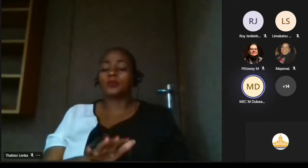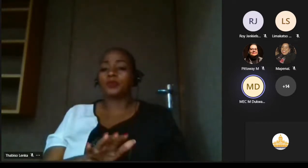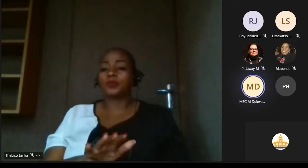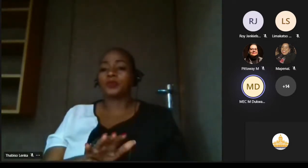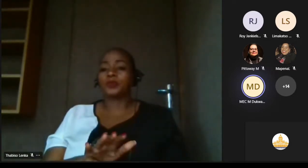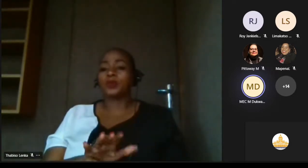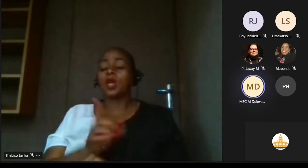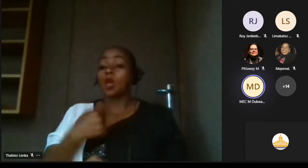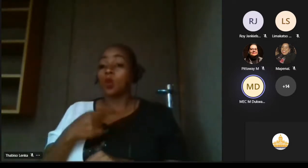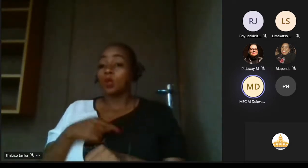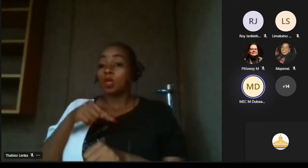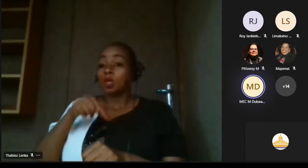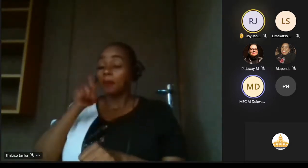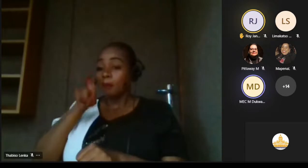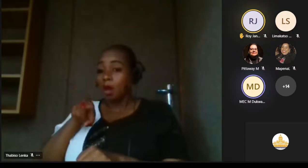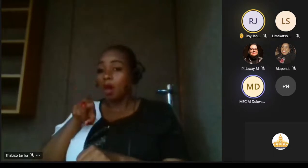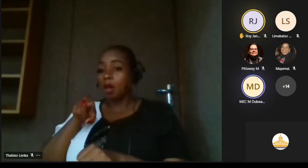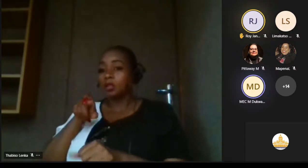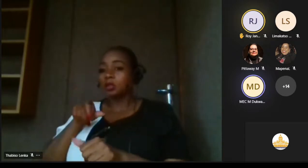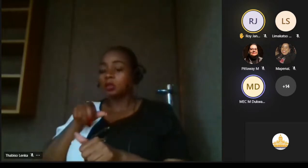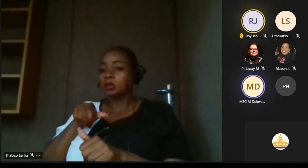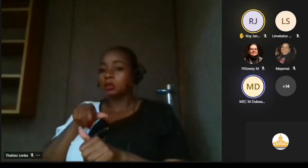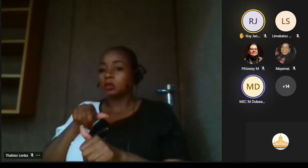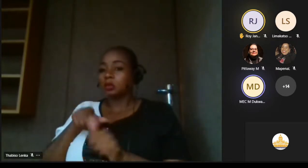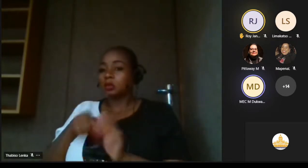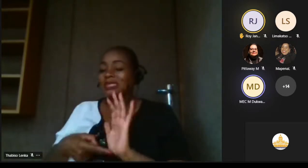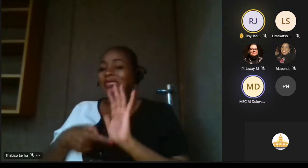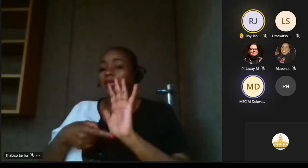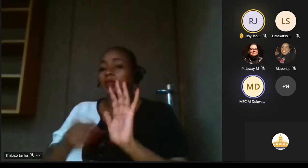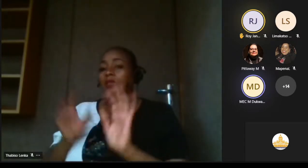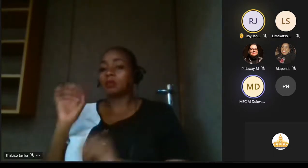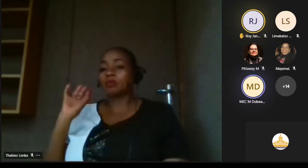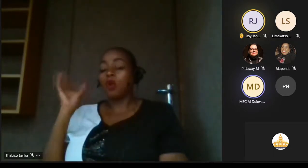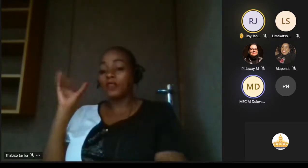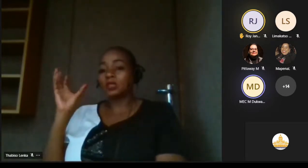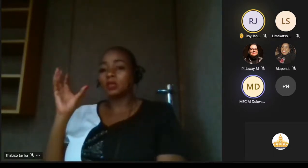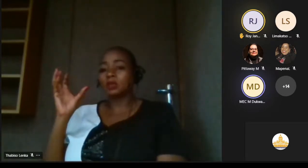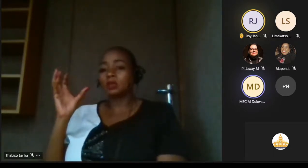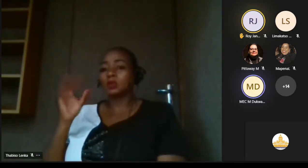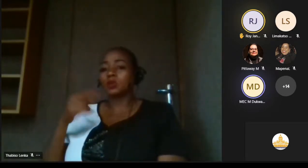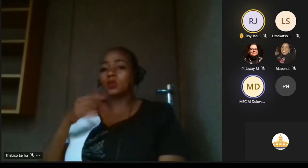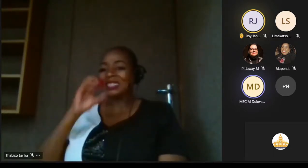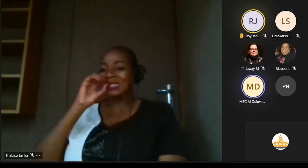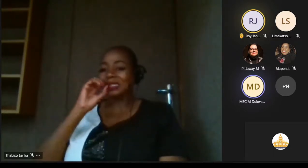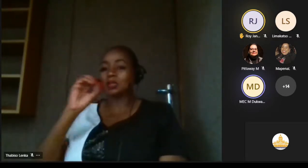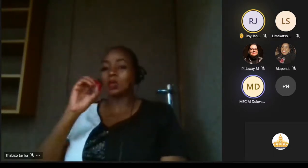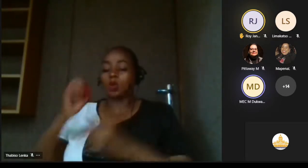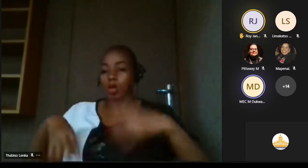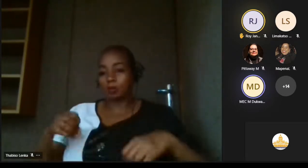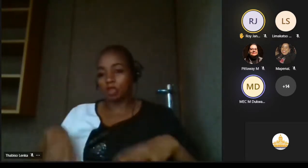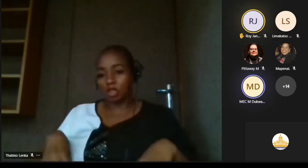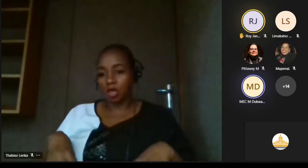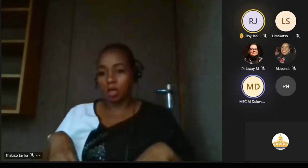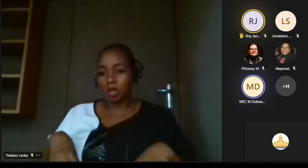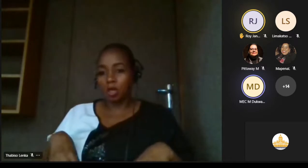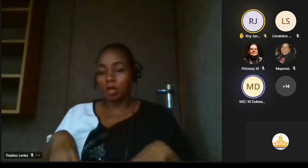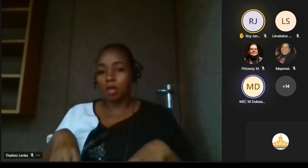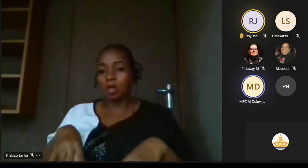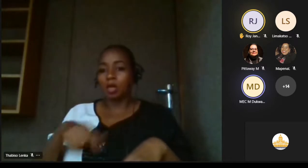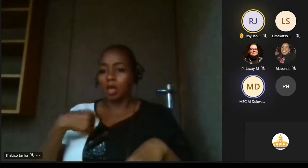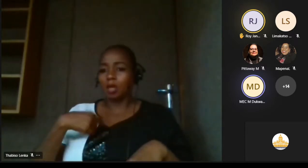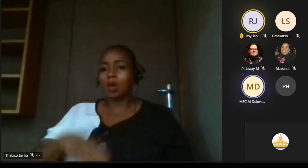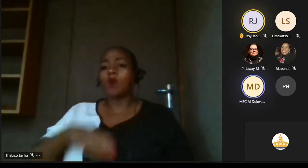We must be a province that has zero tolerance for corruption, in which empowered citizenry have the confidence and knowledge